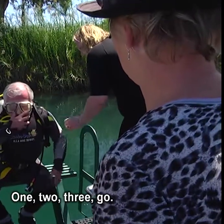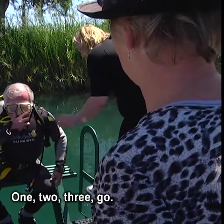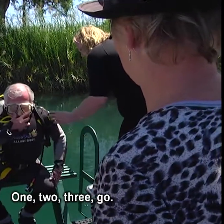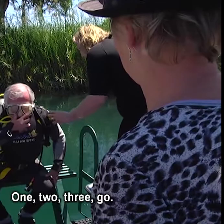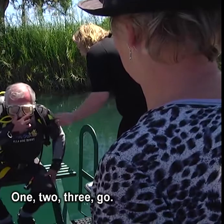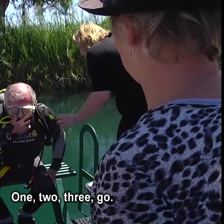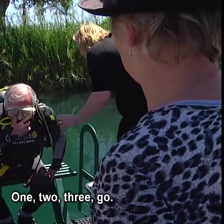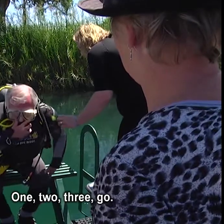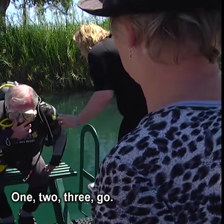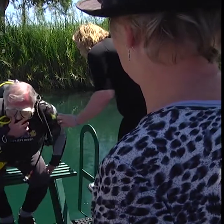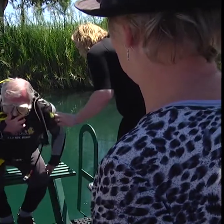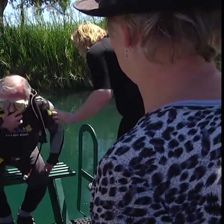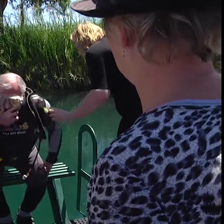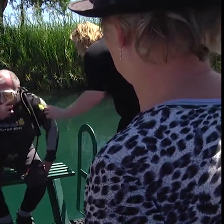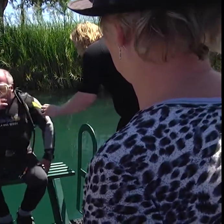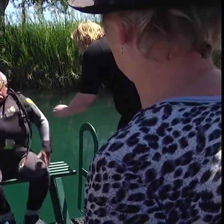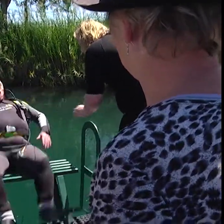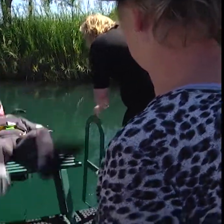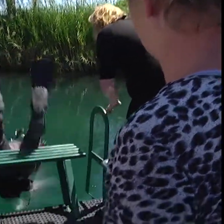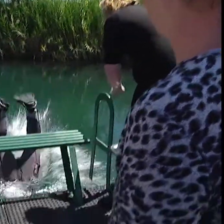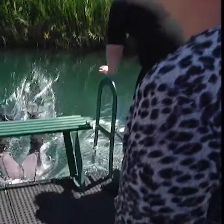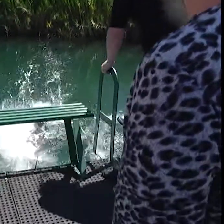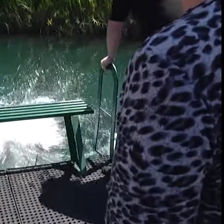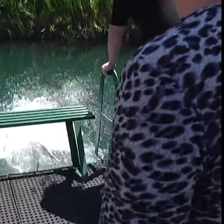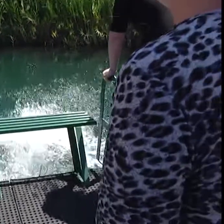2, 3, go.